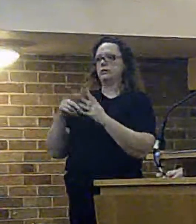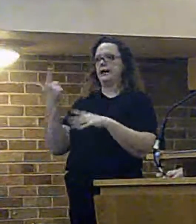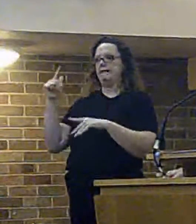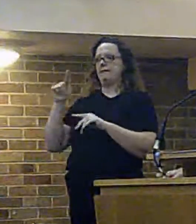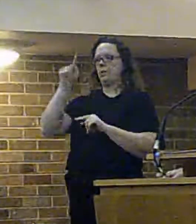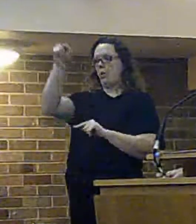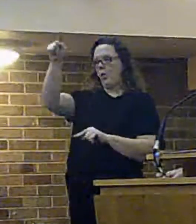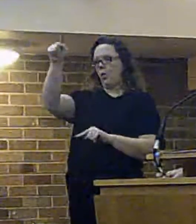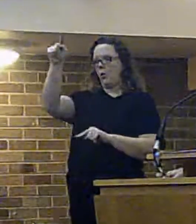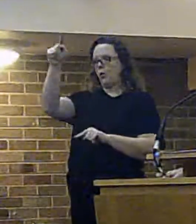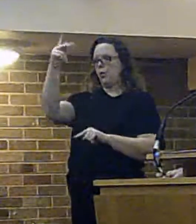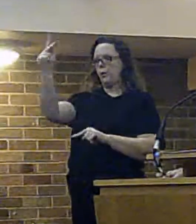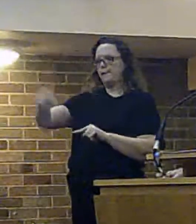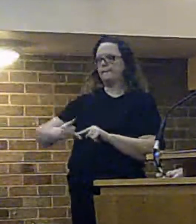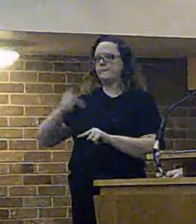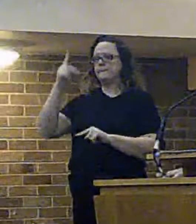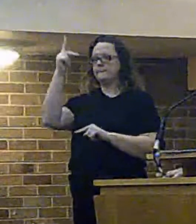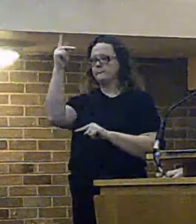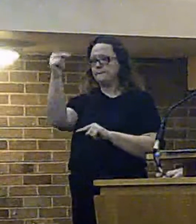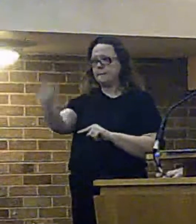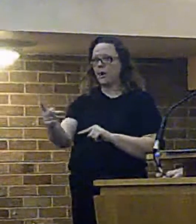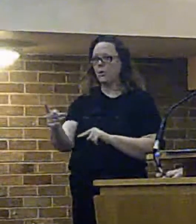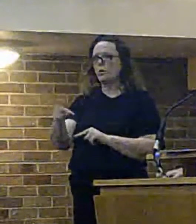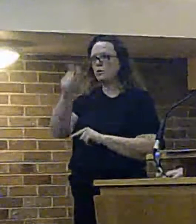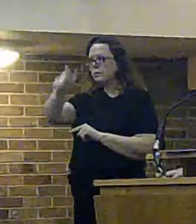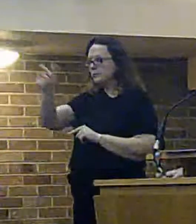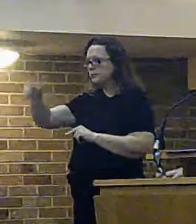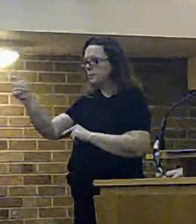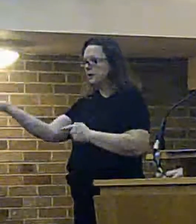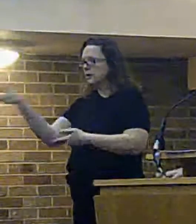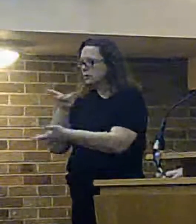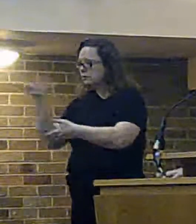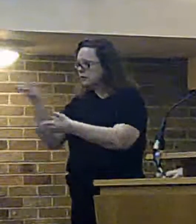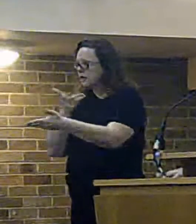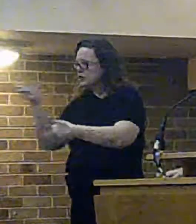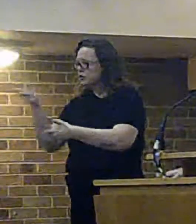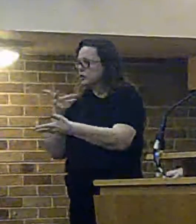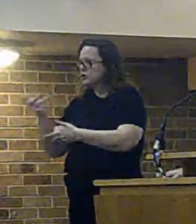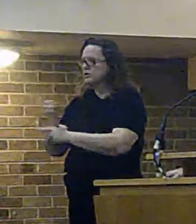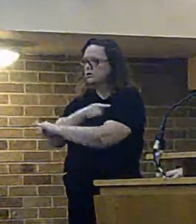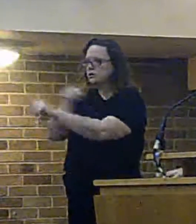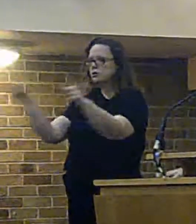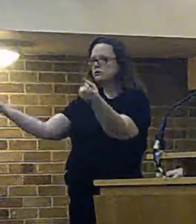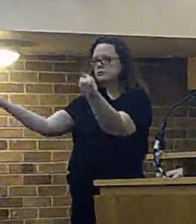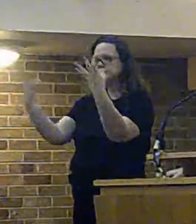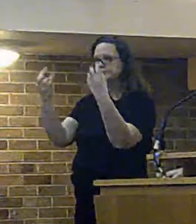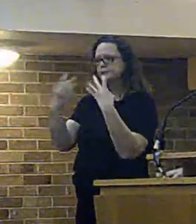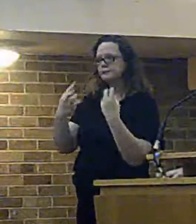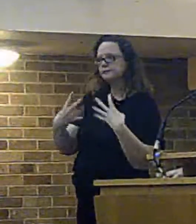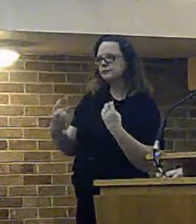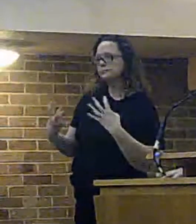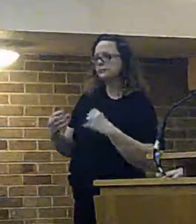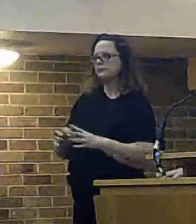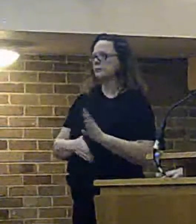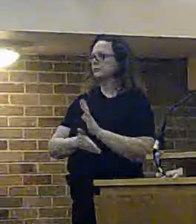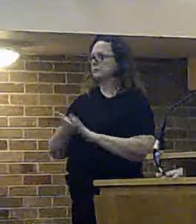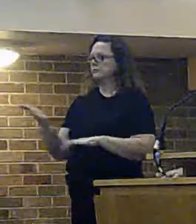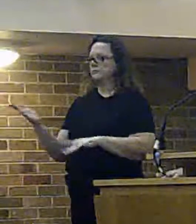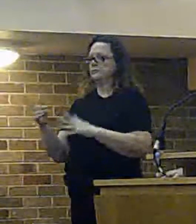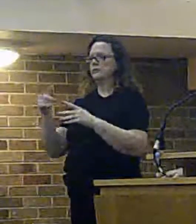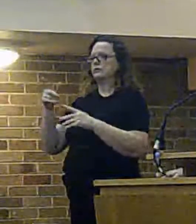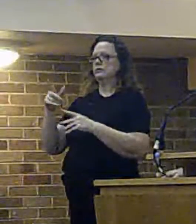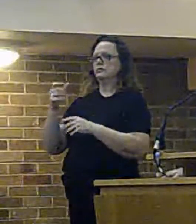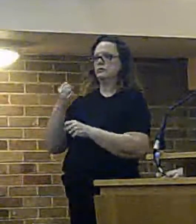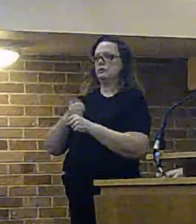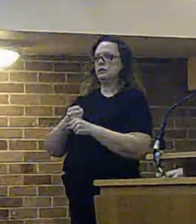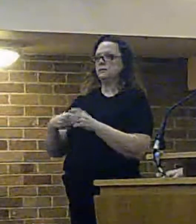consultation. And individual reports will be taken back to the authority. So for Greasby and for Allerton, that will be on the 2nd of